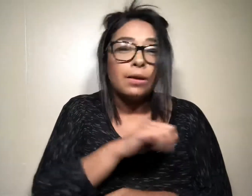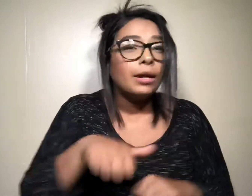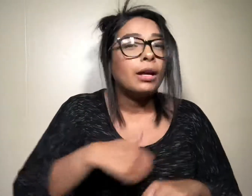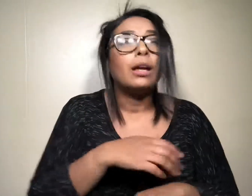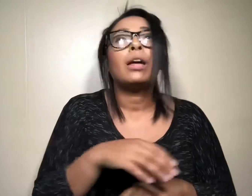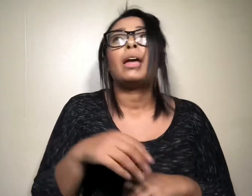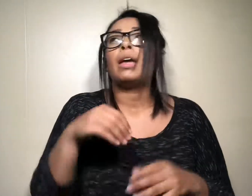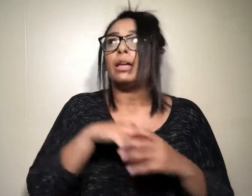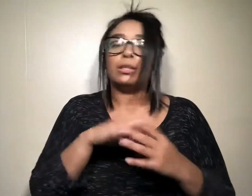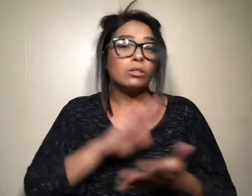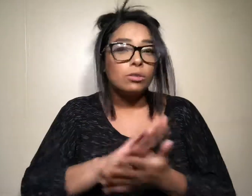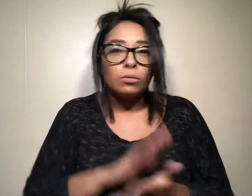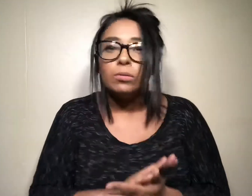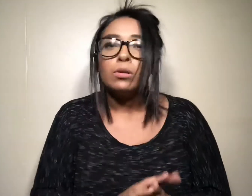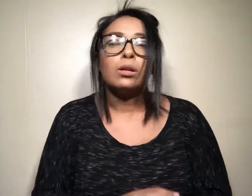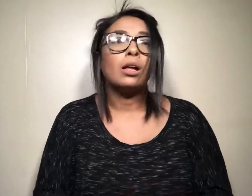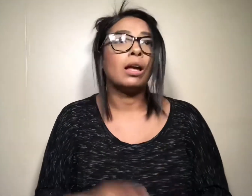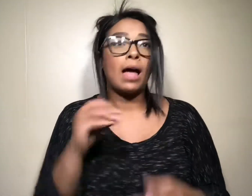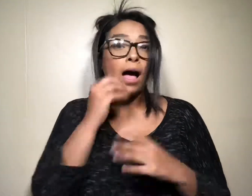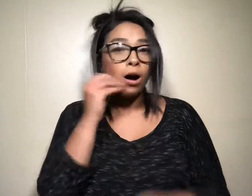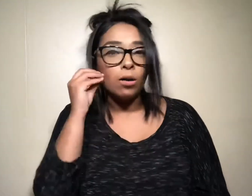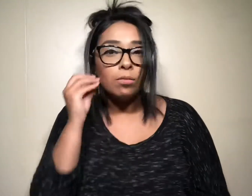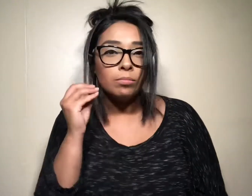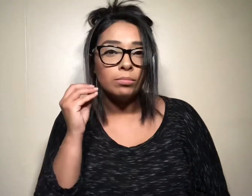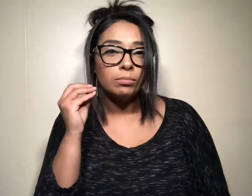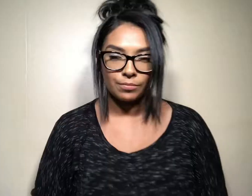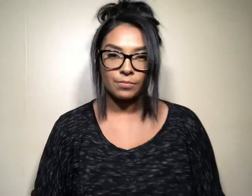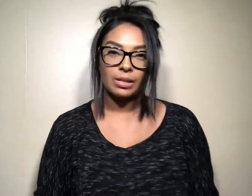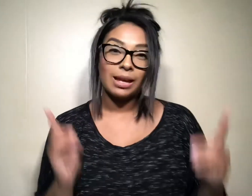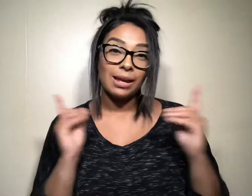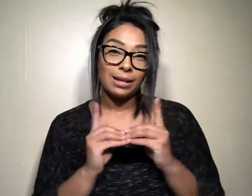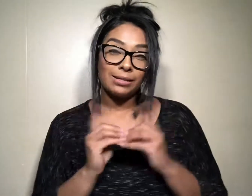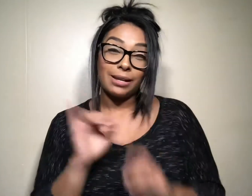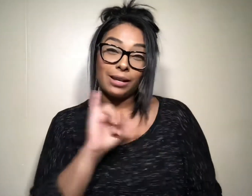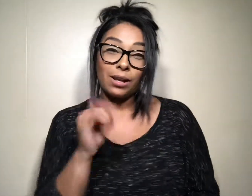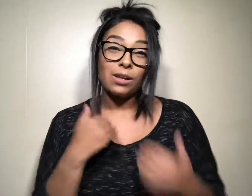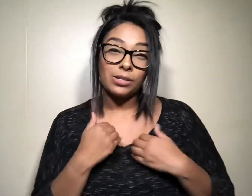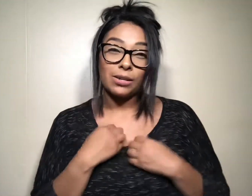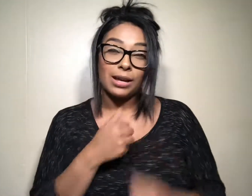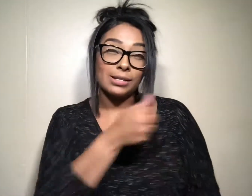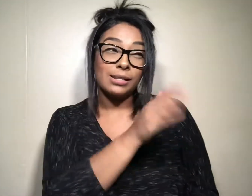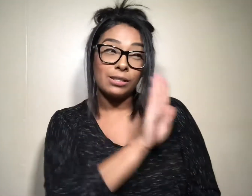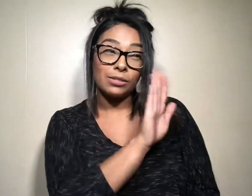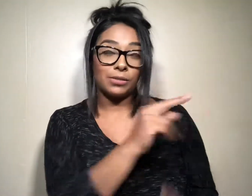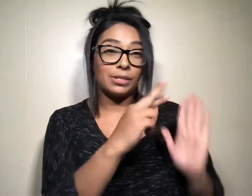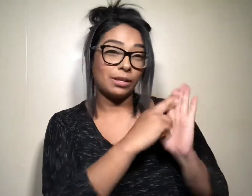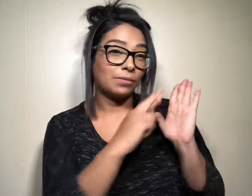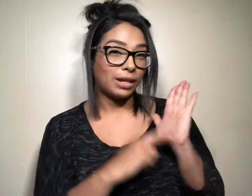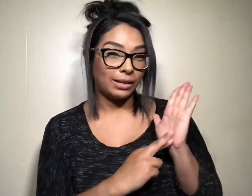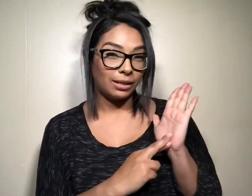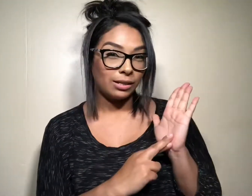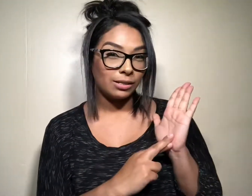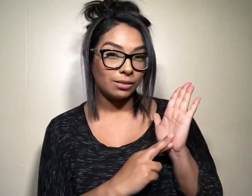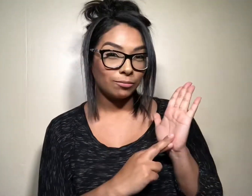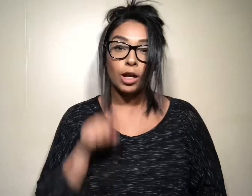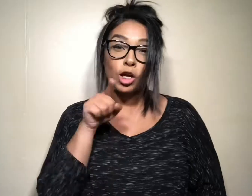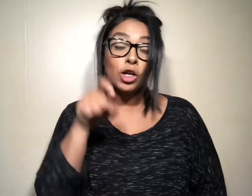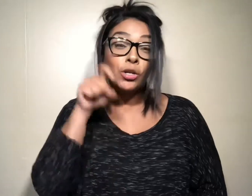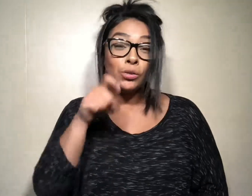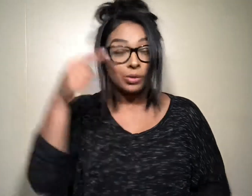work area, in the school, at home, dating also has its own set of guidelines. You need